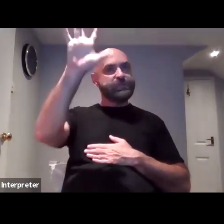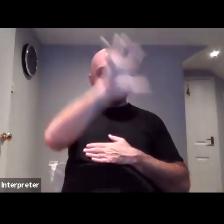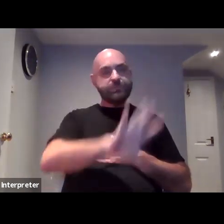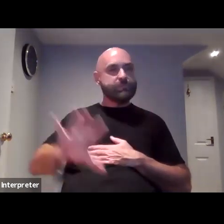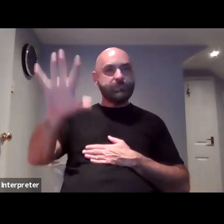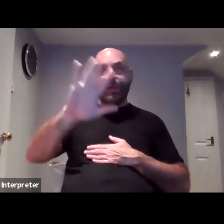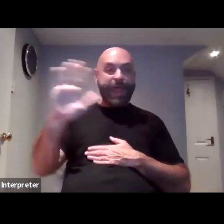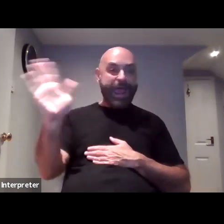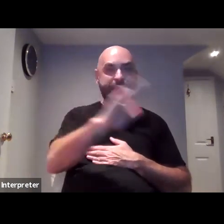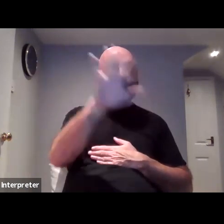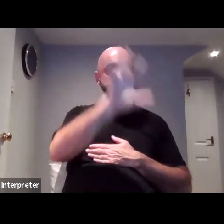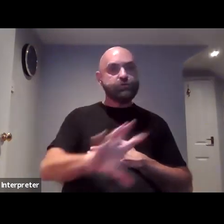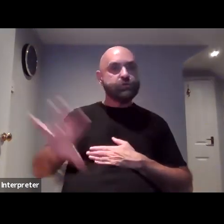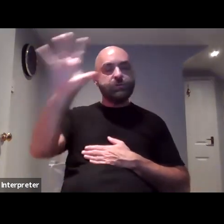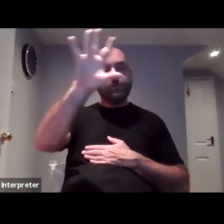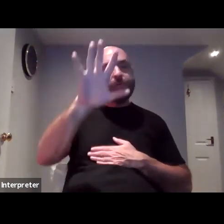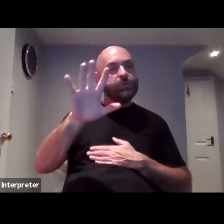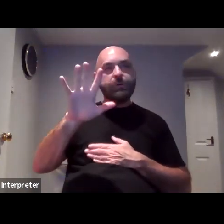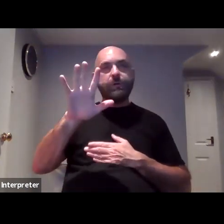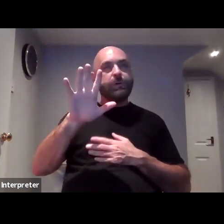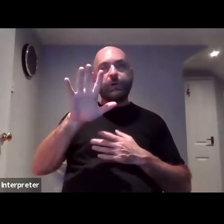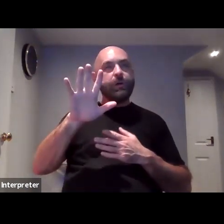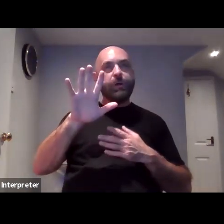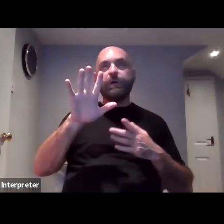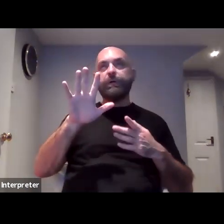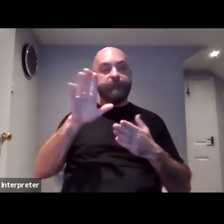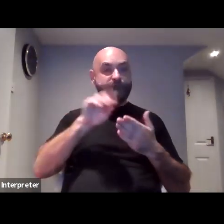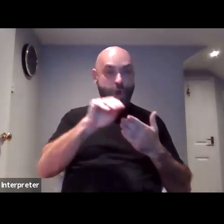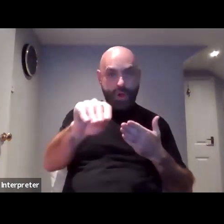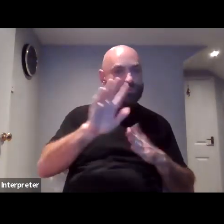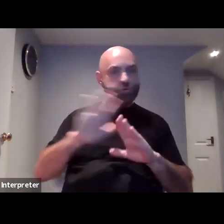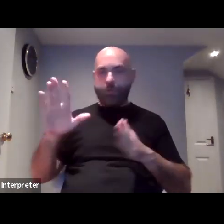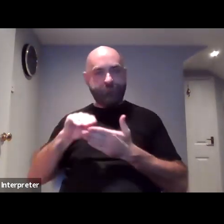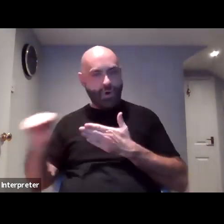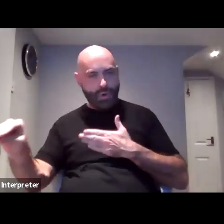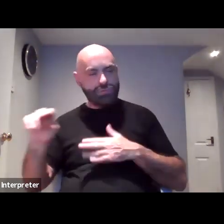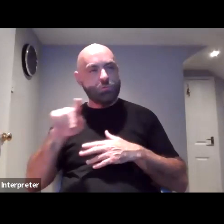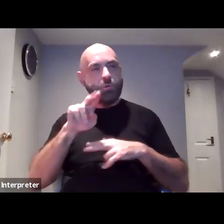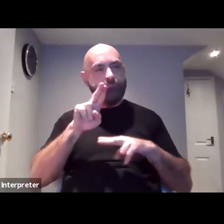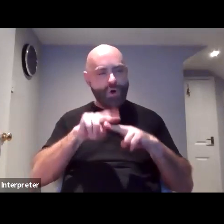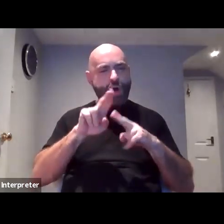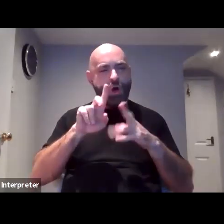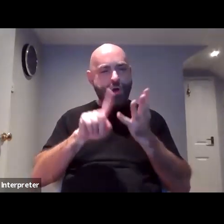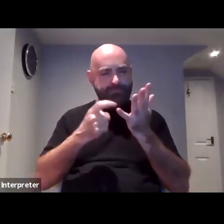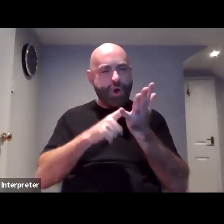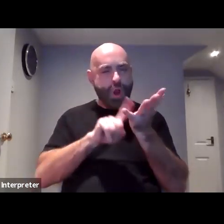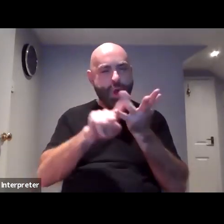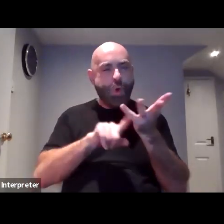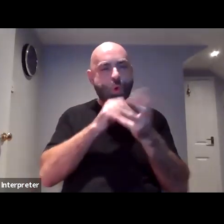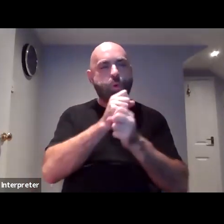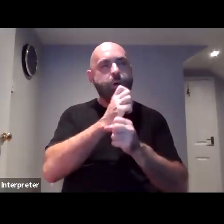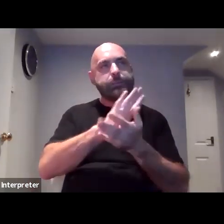every region, not furloughed and furloughed, and particularly hard hit are